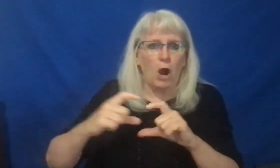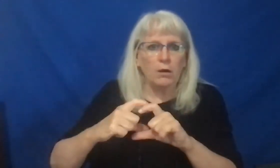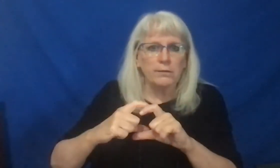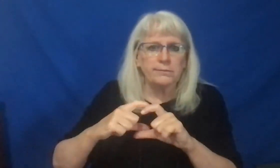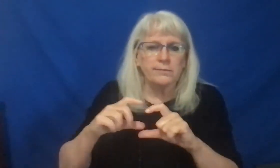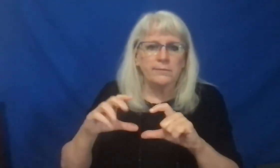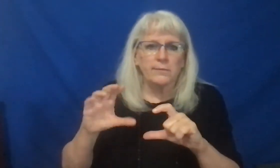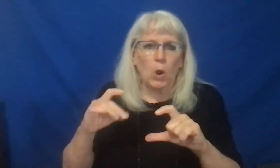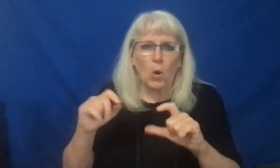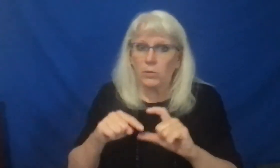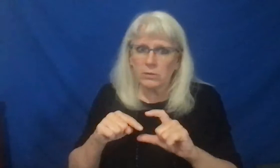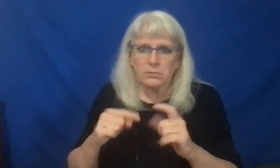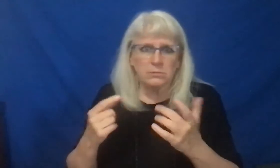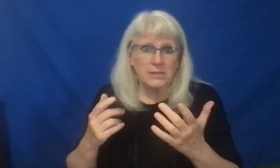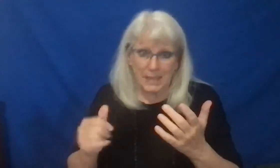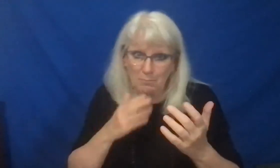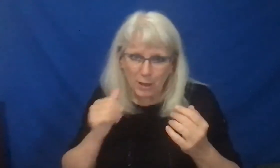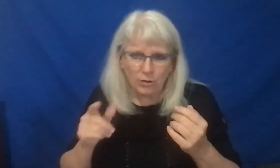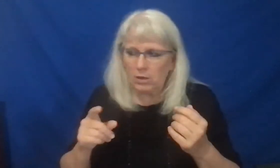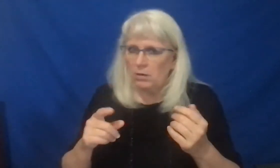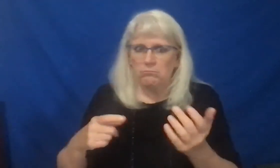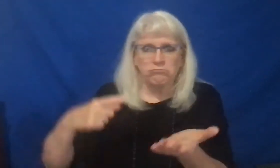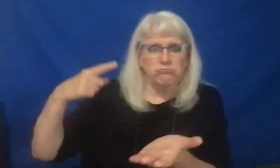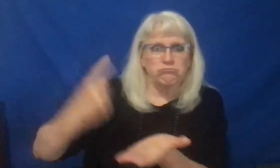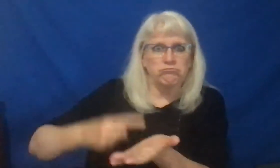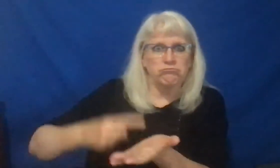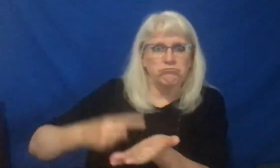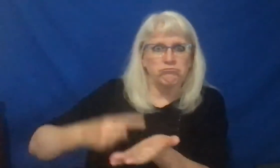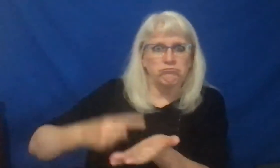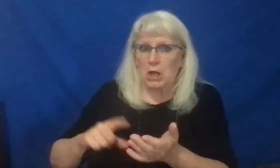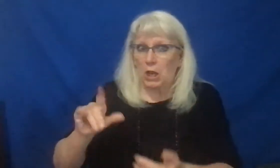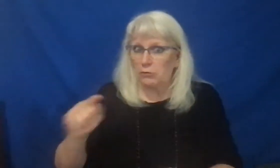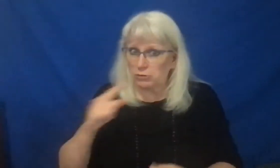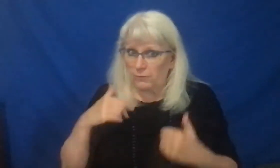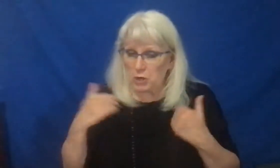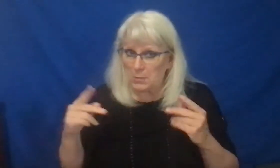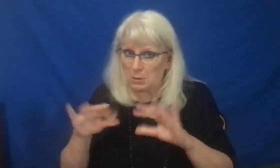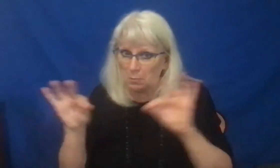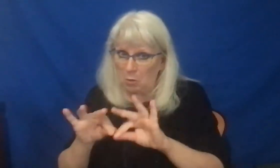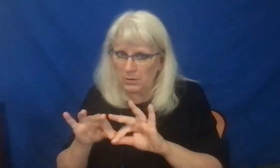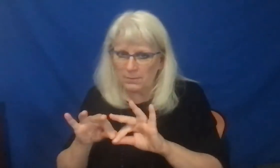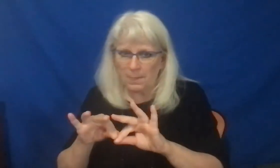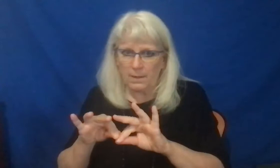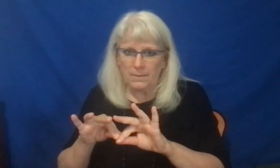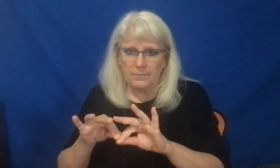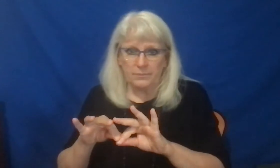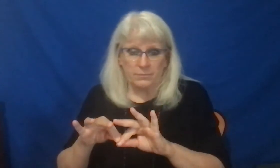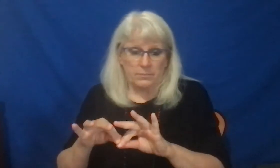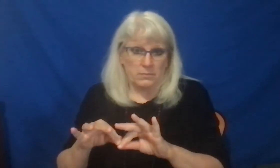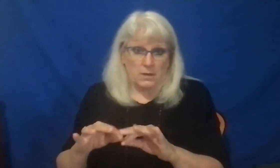robust conversations about the role of literature in young people's, and is this obsolete, right? One of the first things I noticed